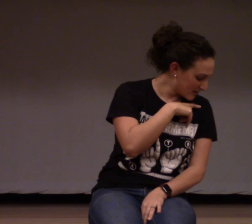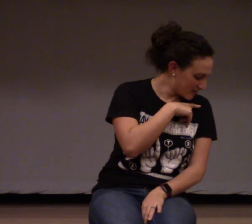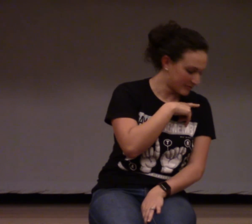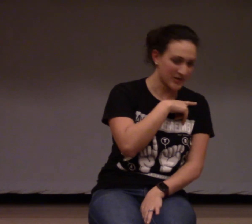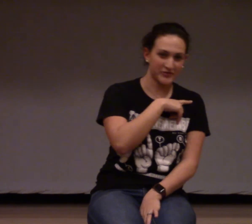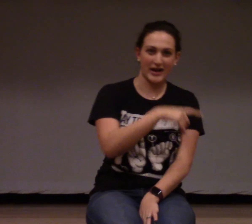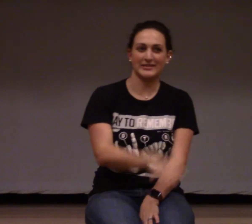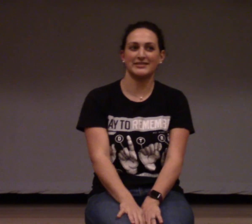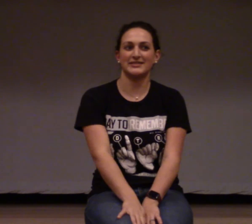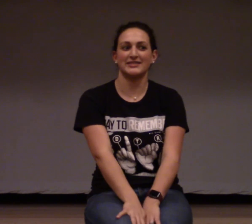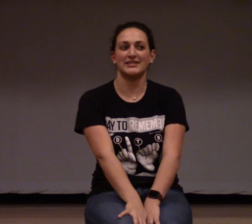French fries.